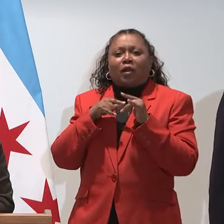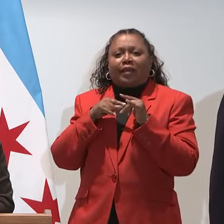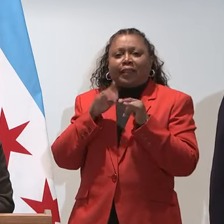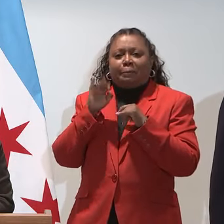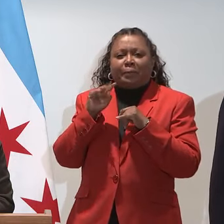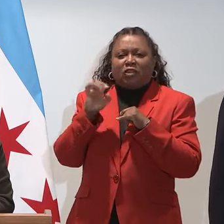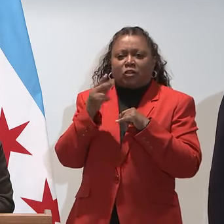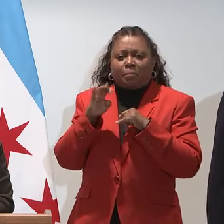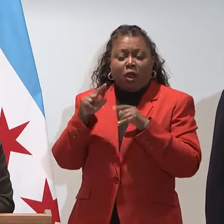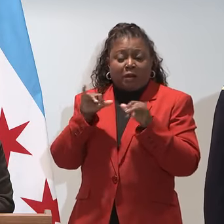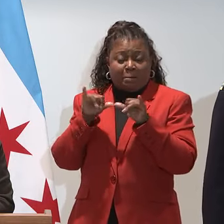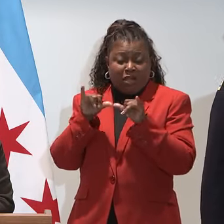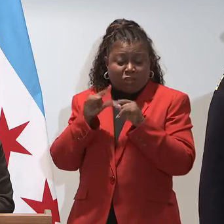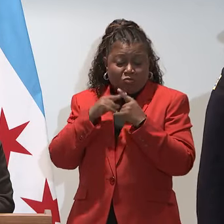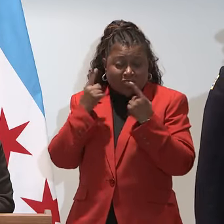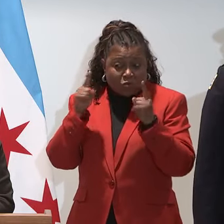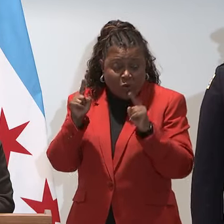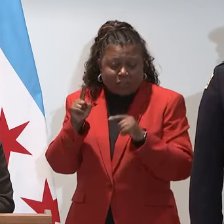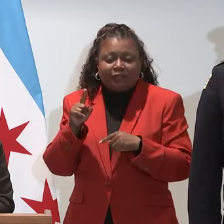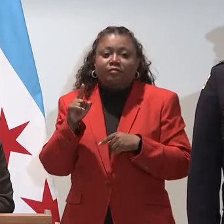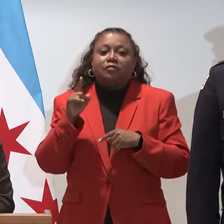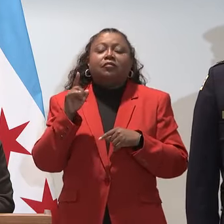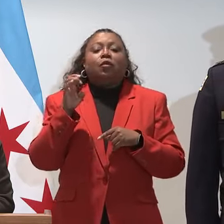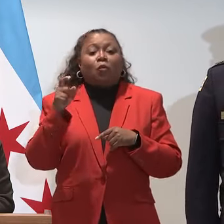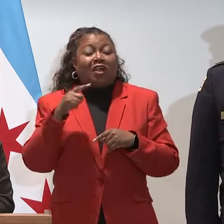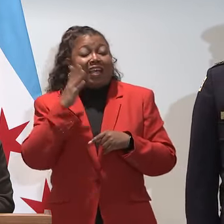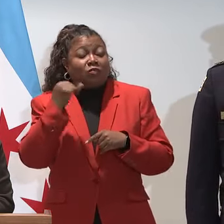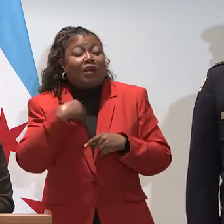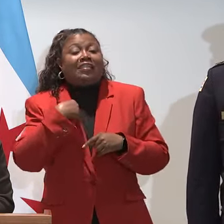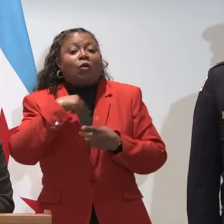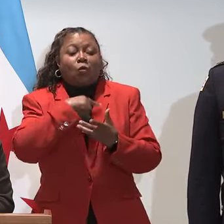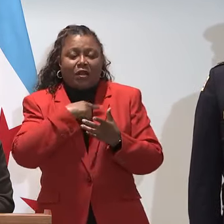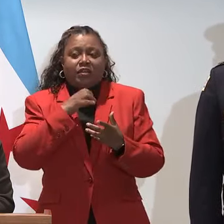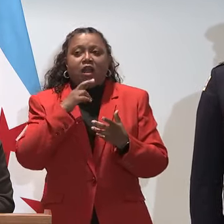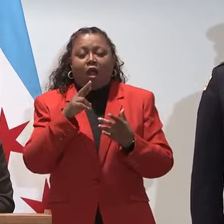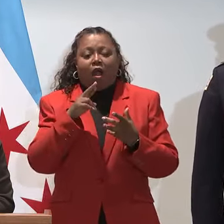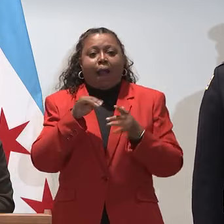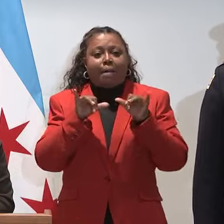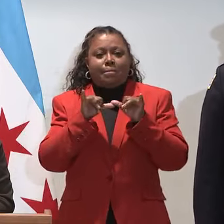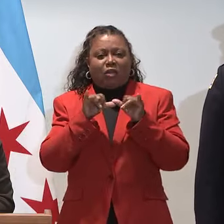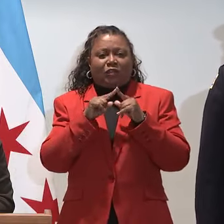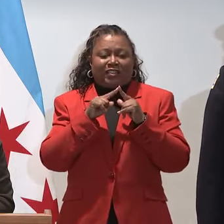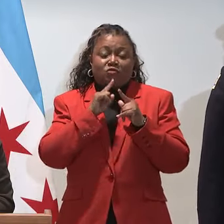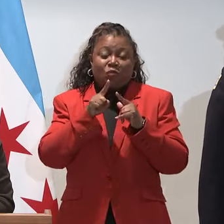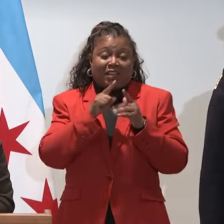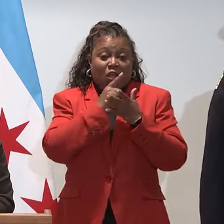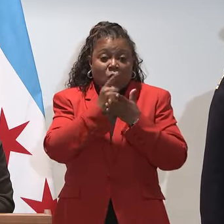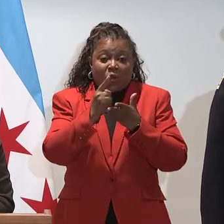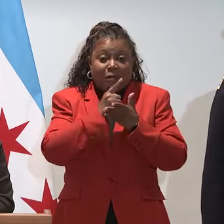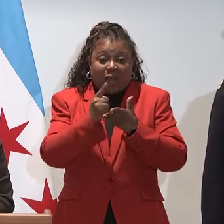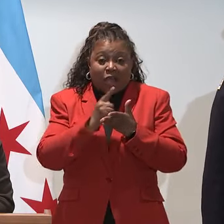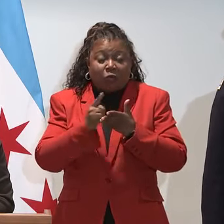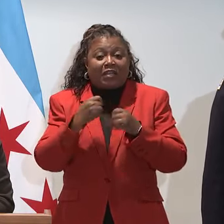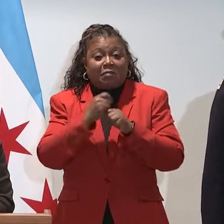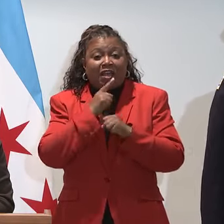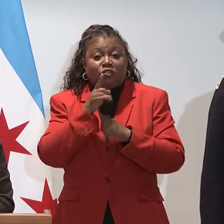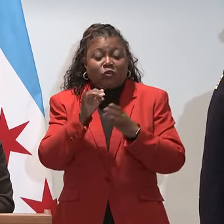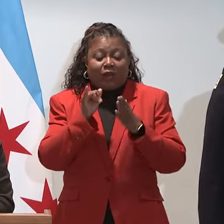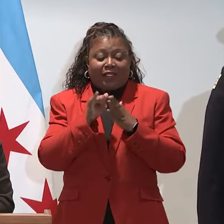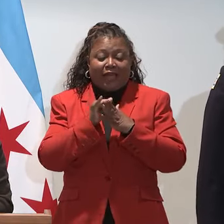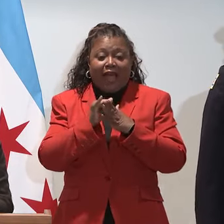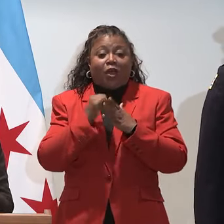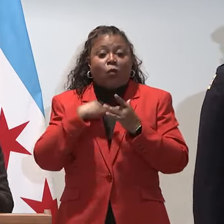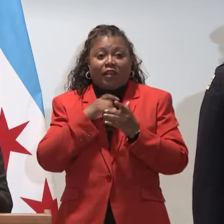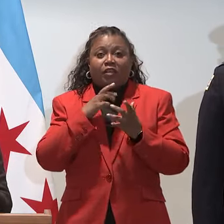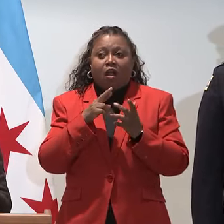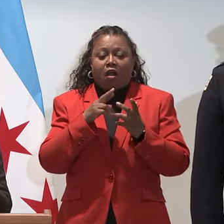benchmarks for measuring if this is actually working? Well, that's why I said we are measuring this literally week by week to make sure that